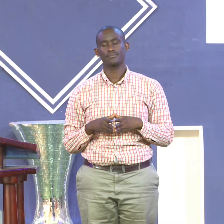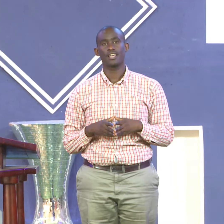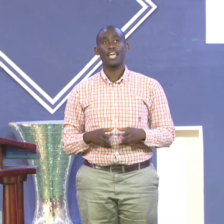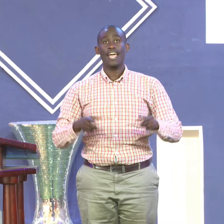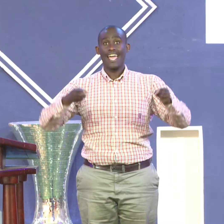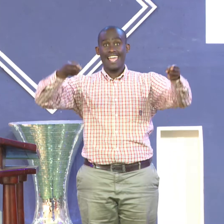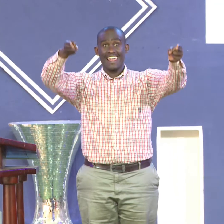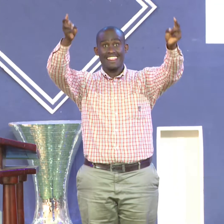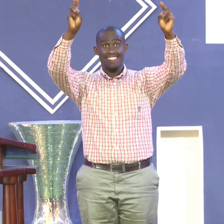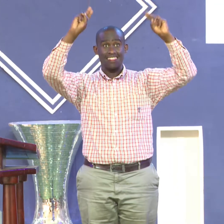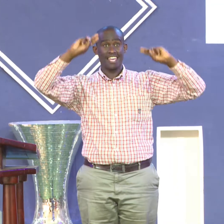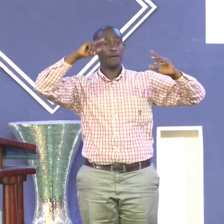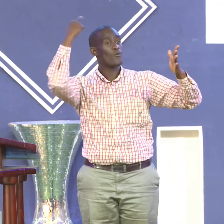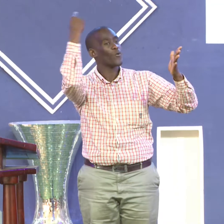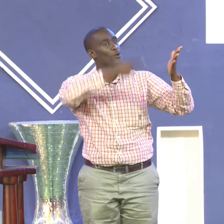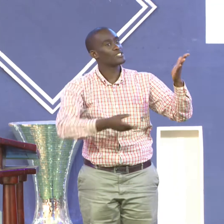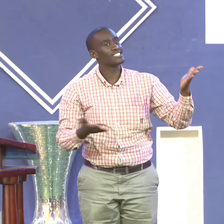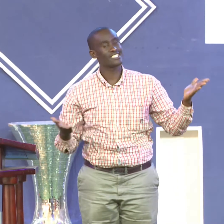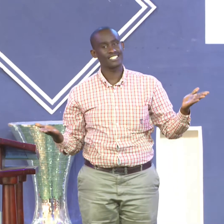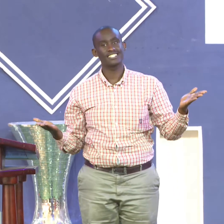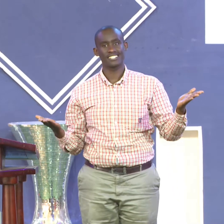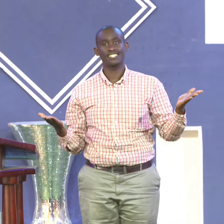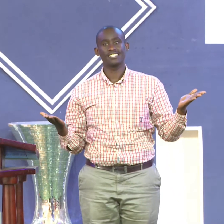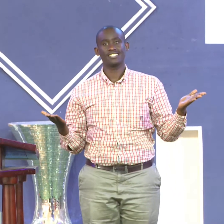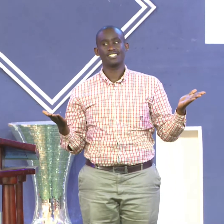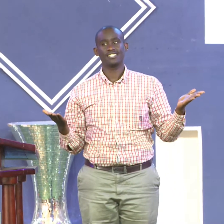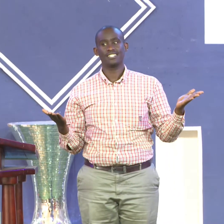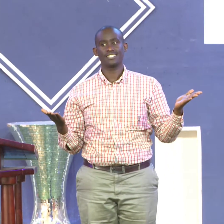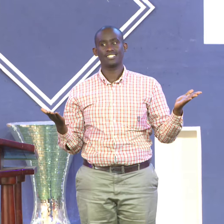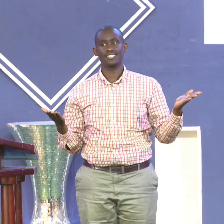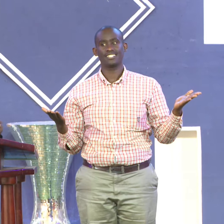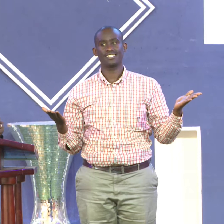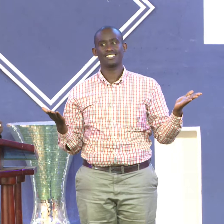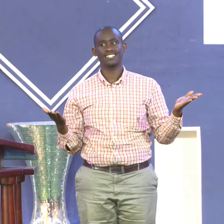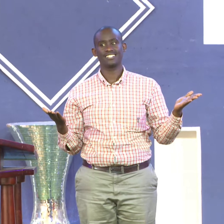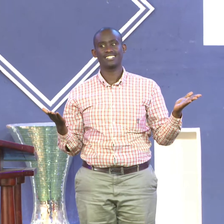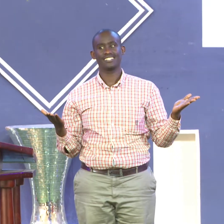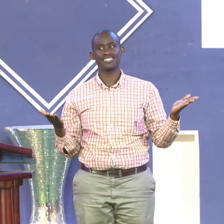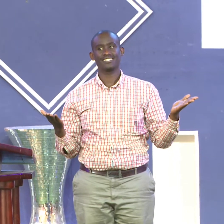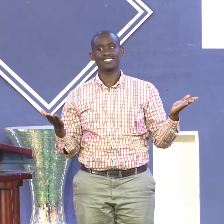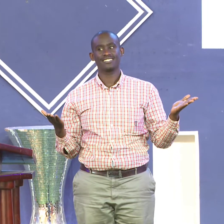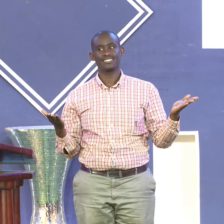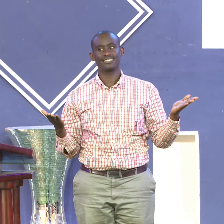Tuli ku mutwe. We are on a theme. Kati owulidde ate songedde eddoboozi.